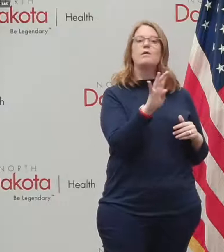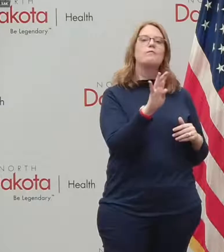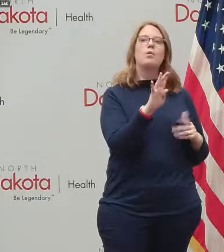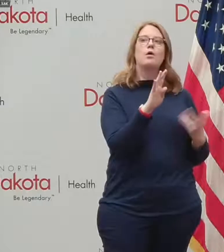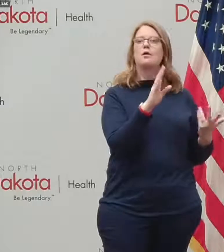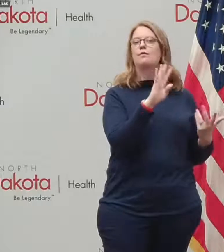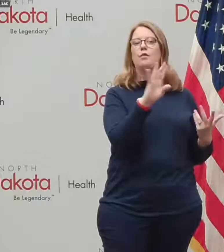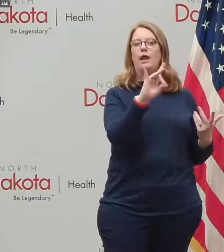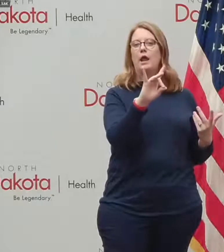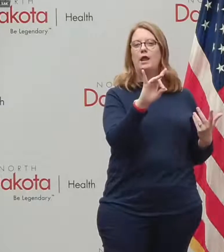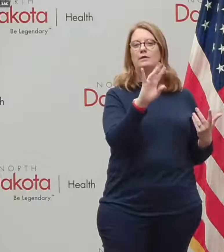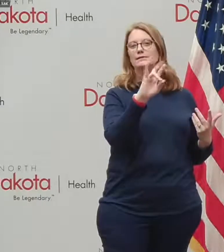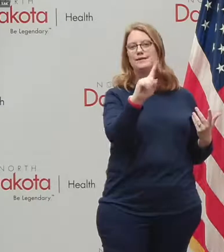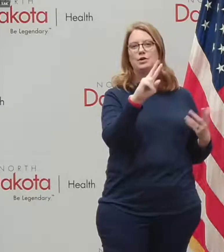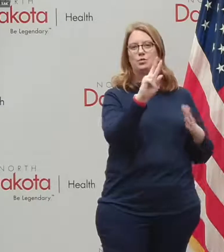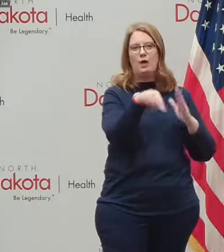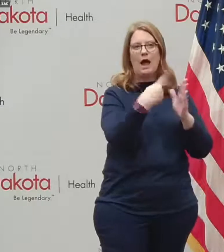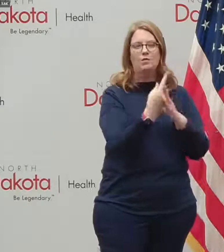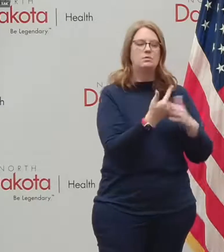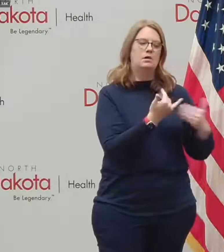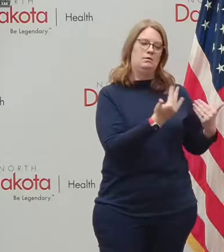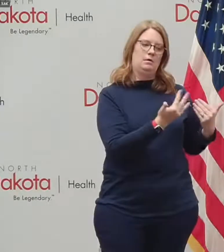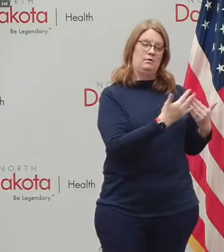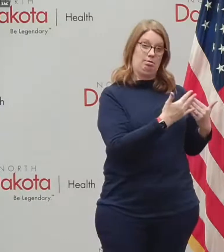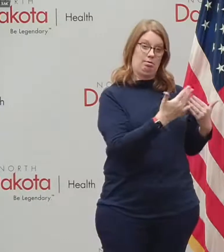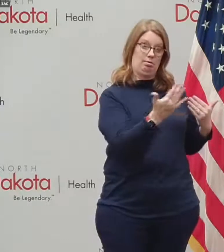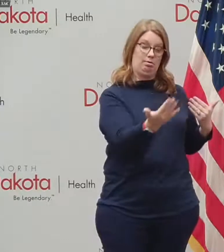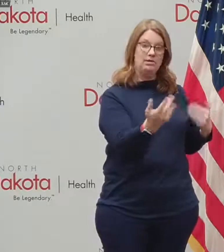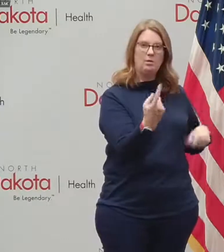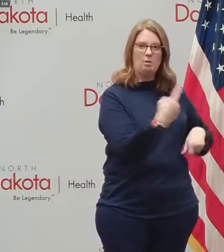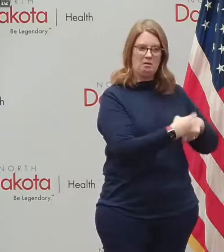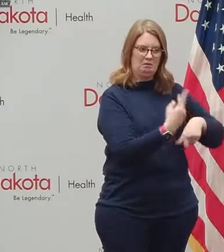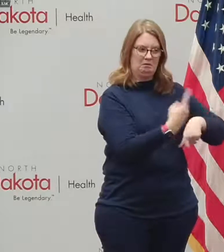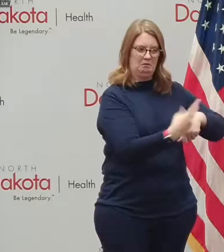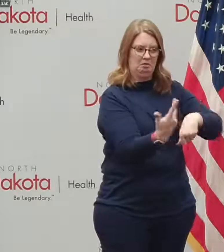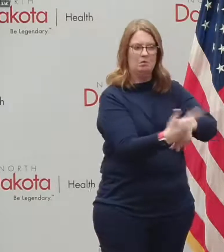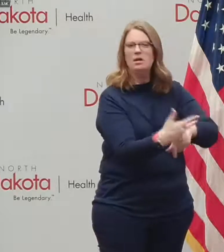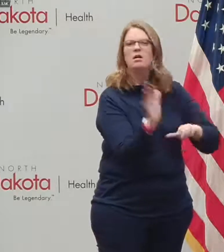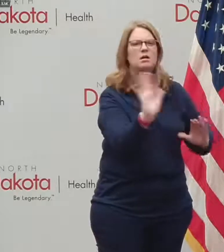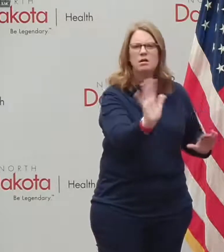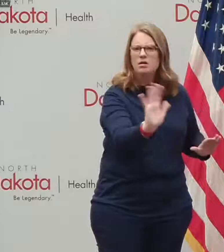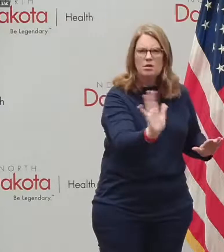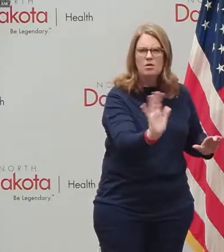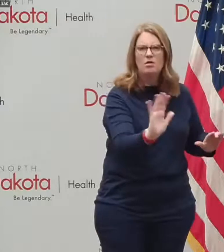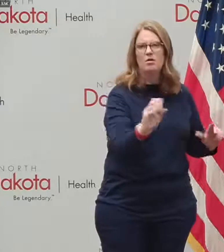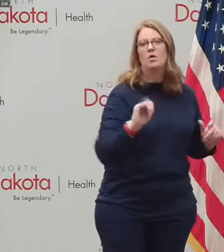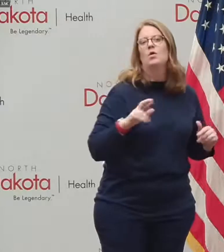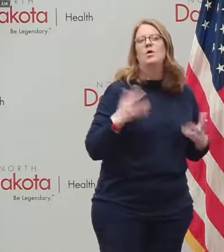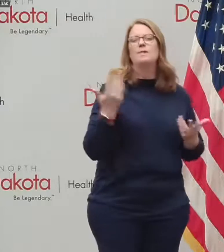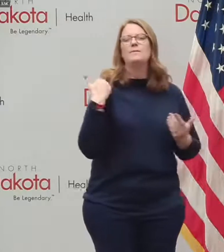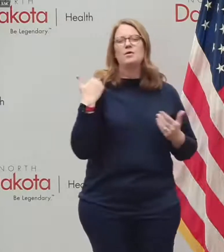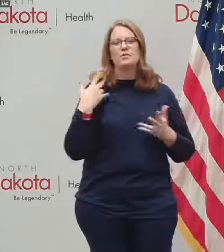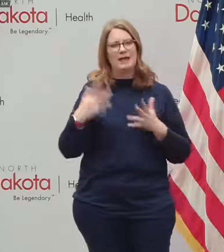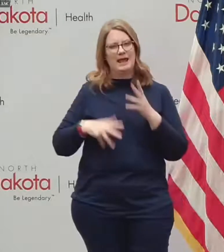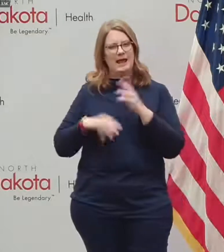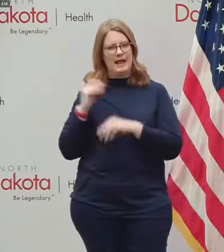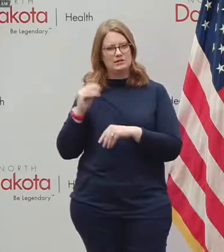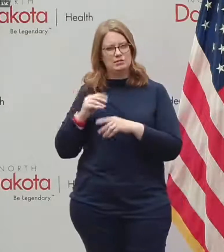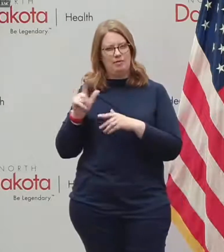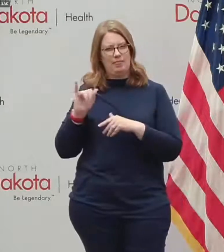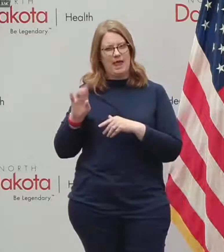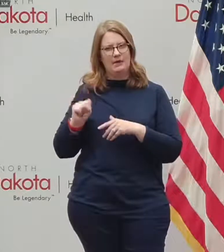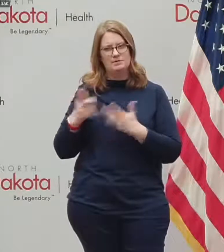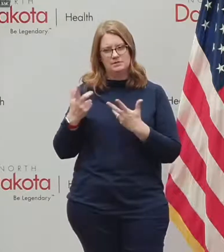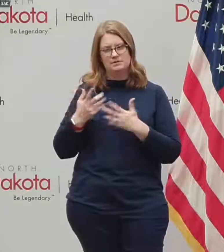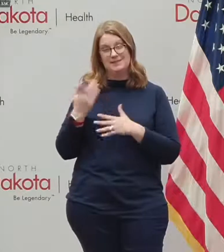or 48 or 72 hours, or in some cases when we had issues with external labs out of state that we're shipping to. We had